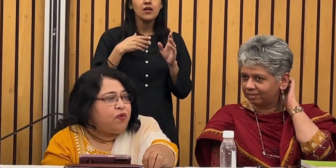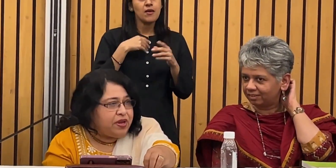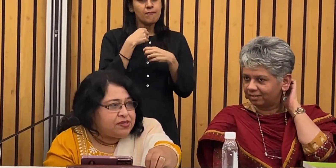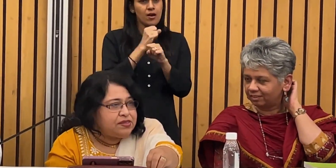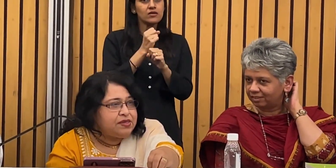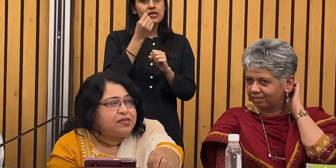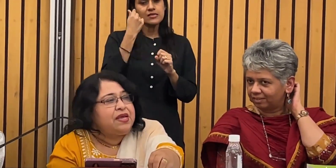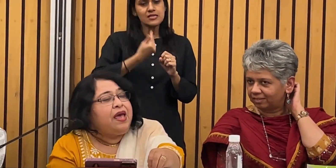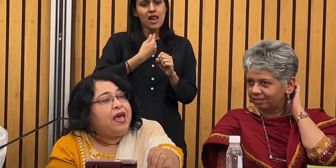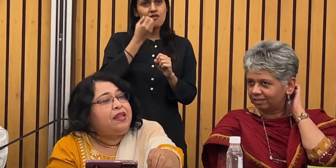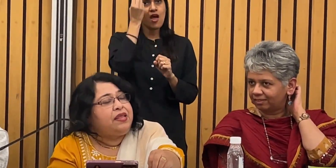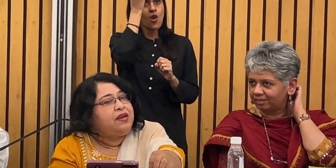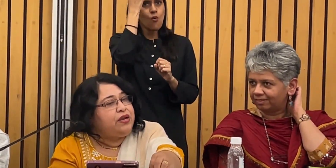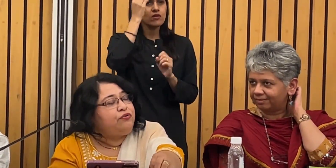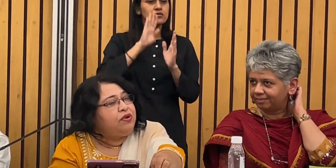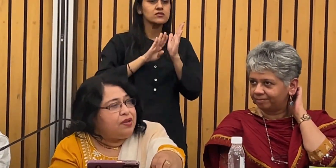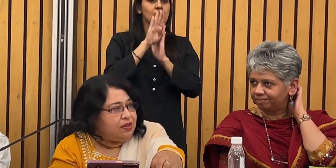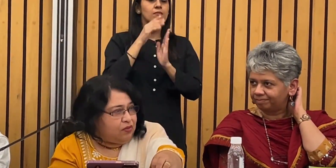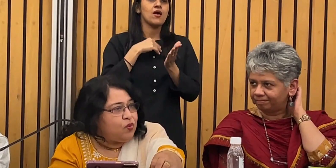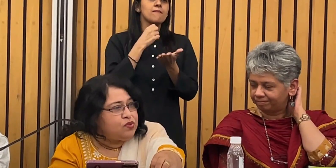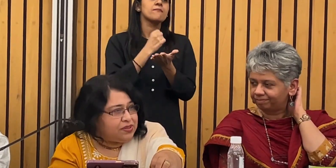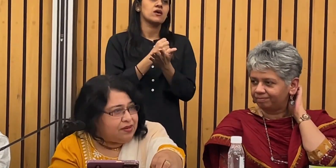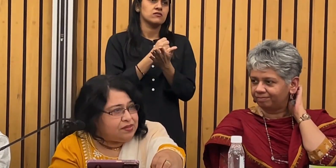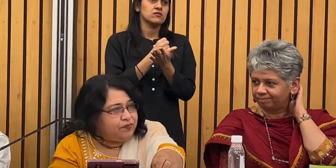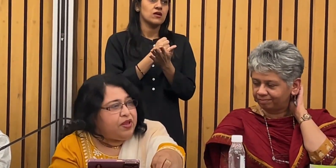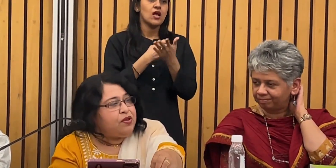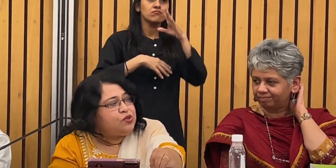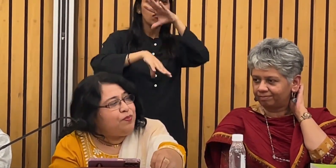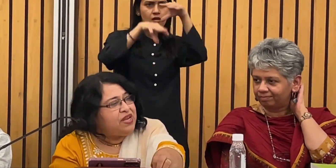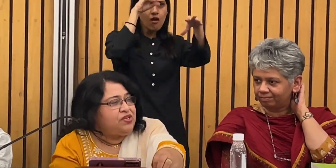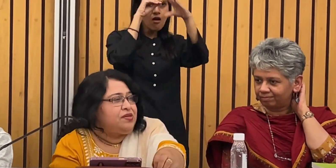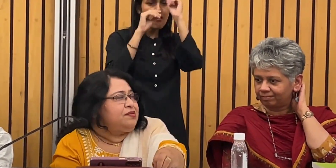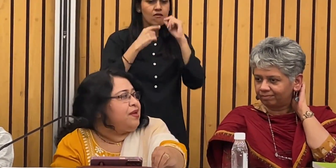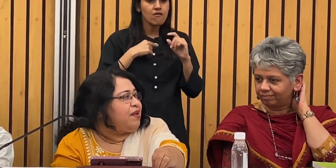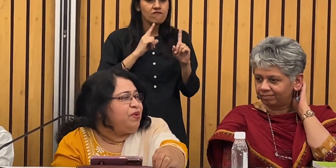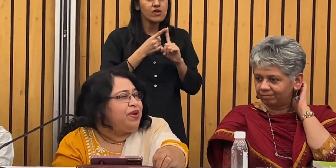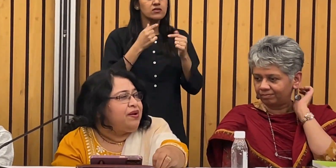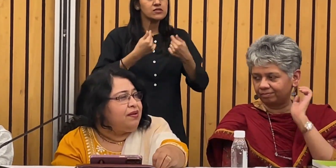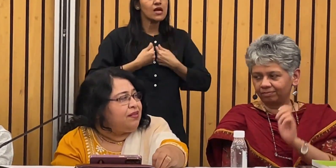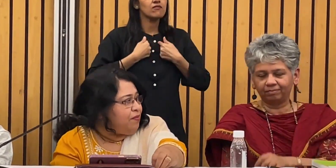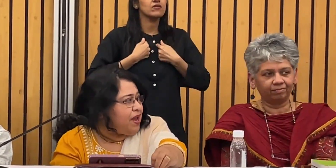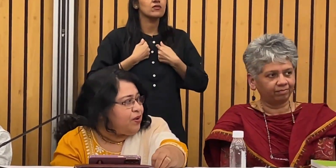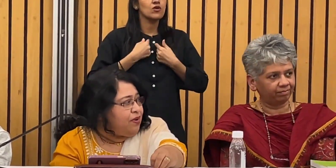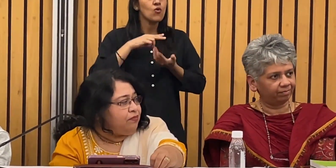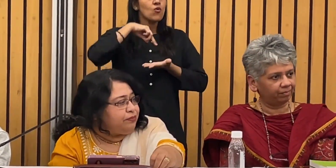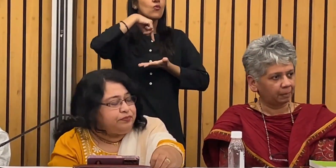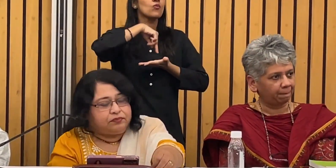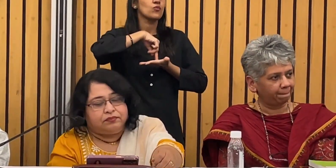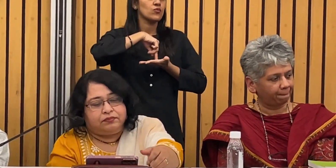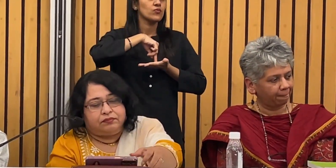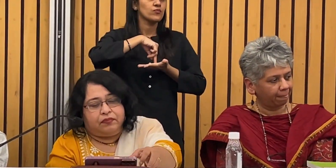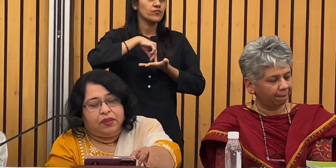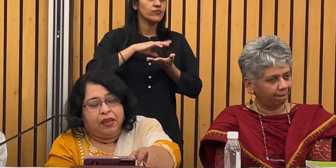self advocacy skills, and they need to learn those skills. So mentions can be made in the manual.